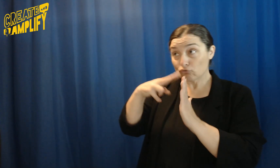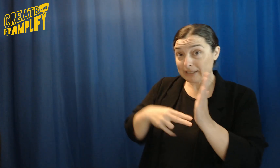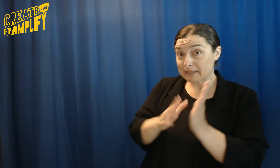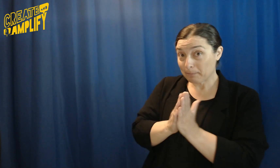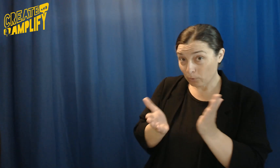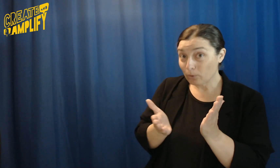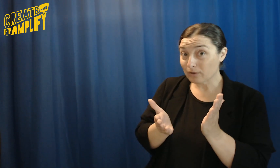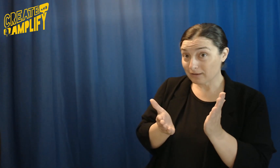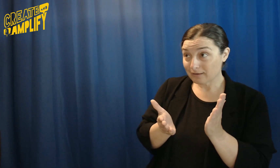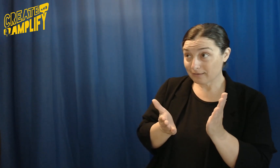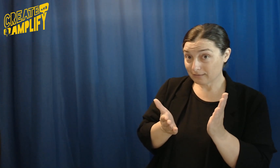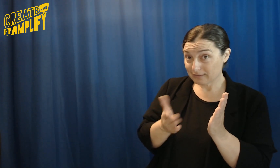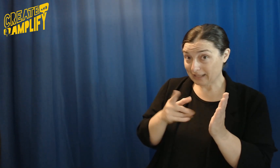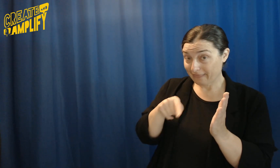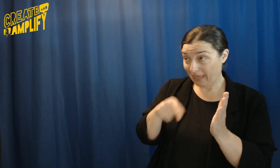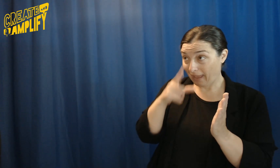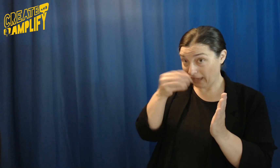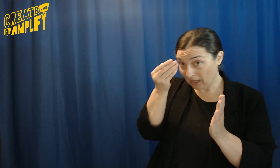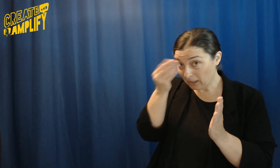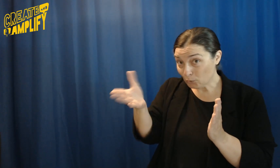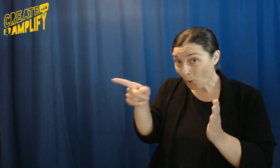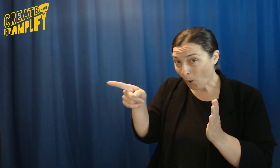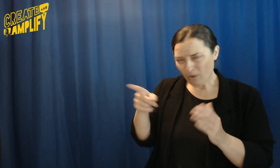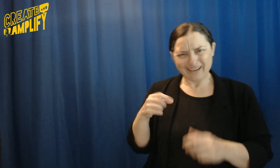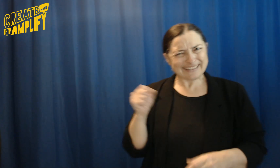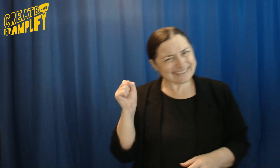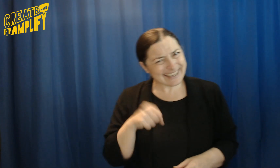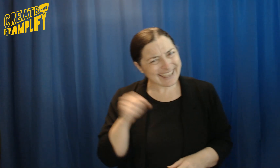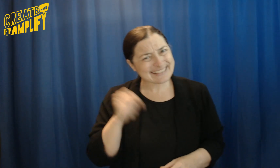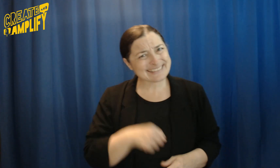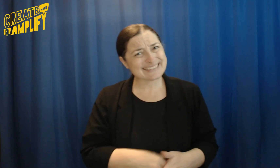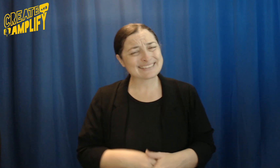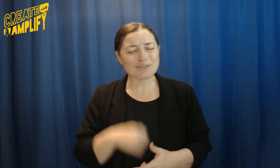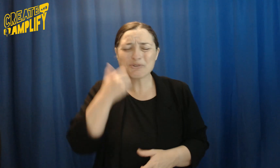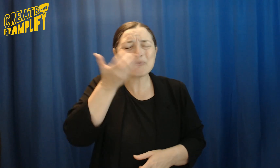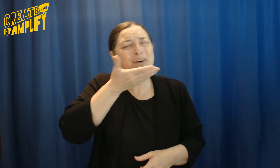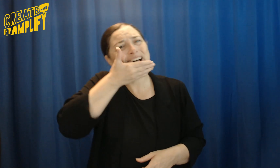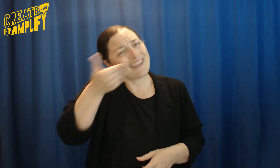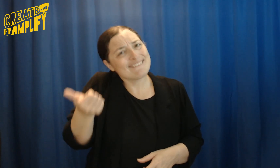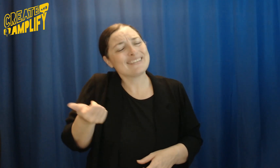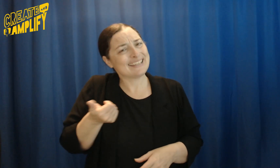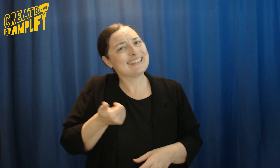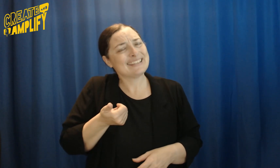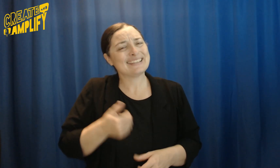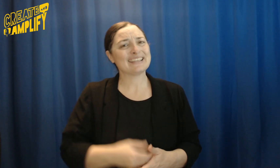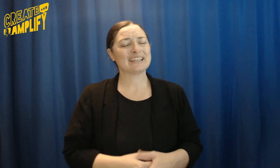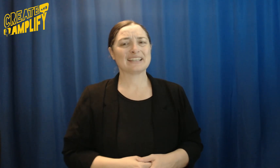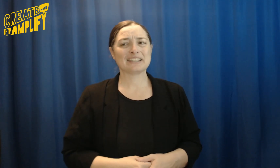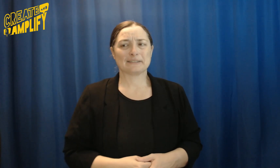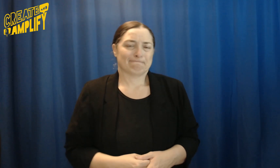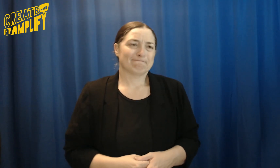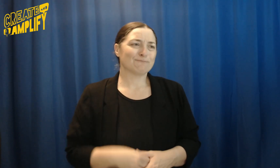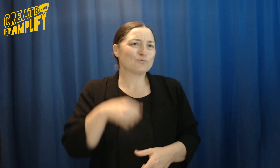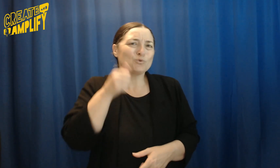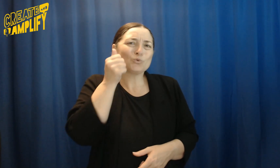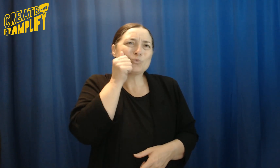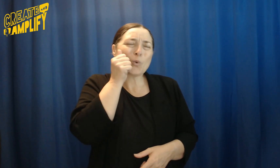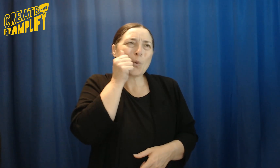you know they've read. Of course, yeah. It's always lovely to get those messages, and just to know that, because it is a lot. It's